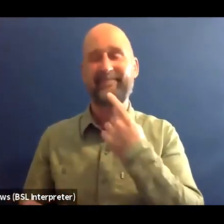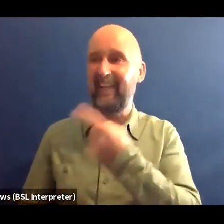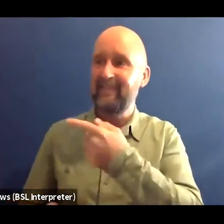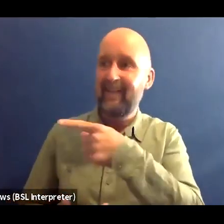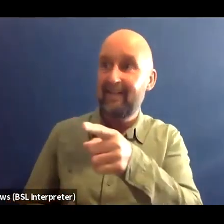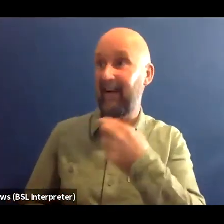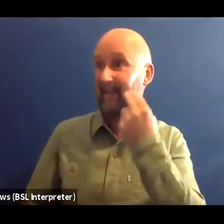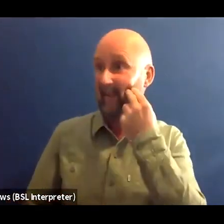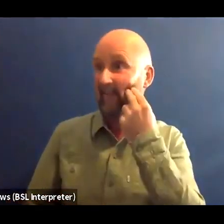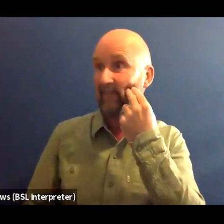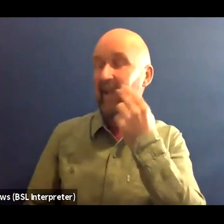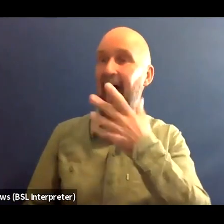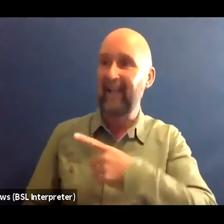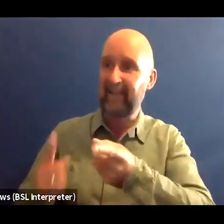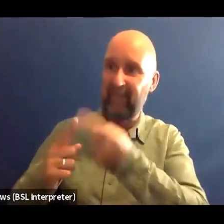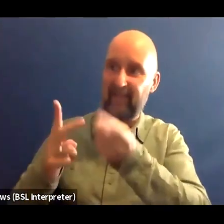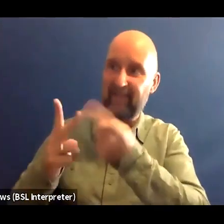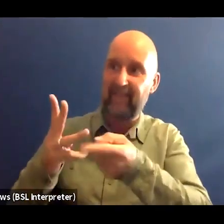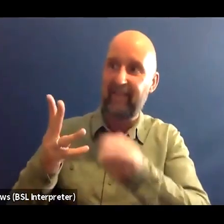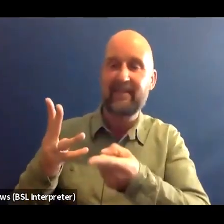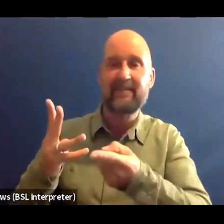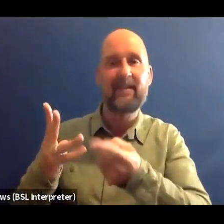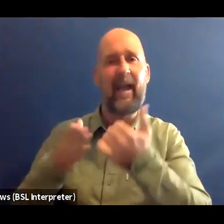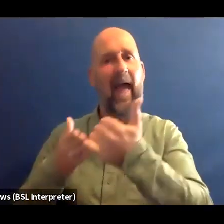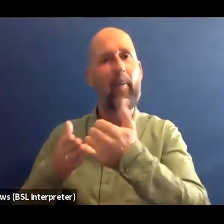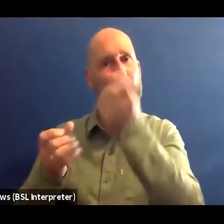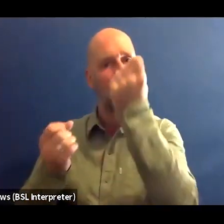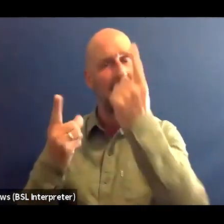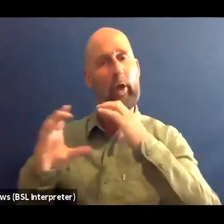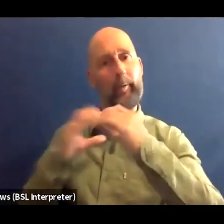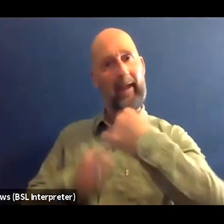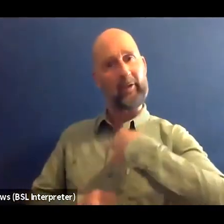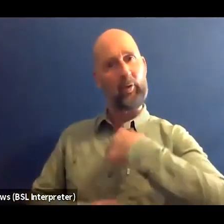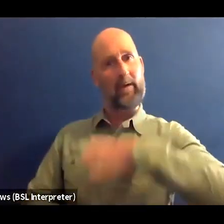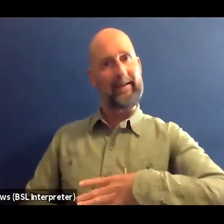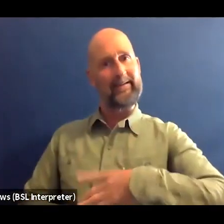I'm deaf and this is what I need. This is how you can communicate with me.